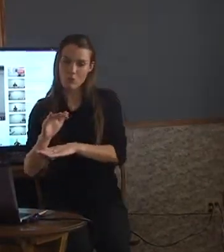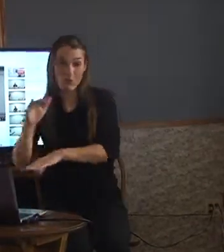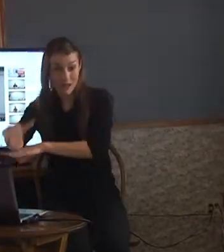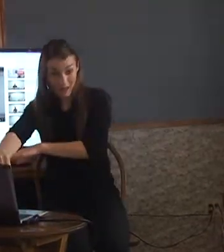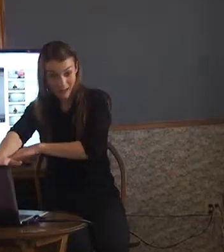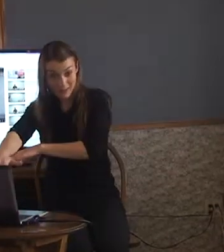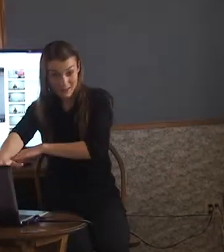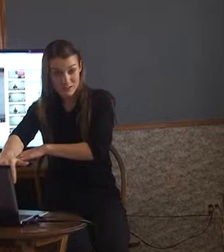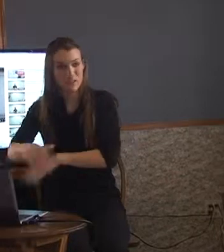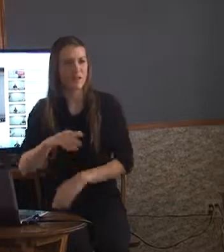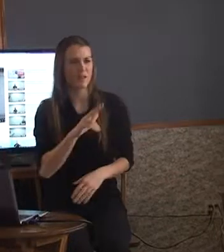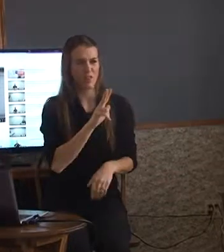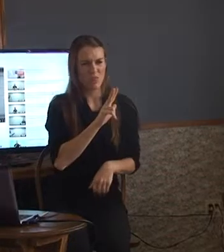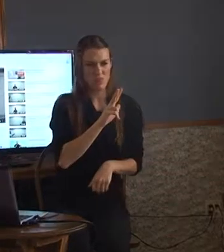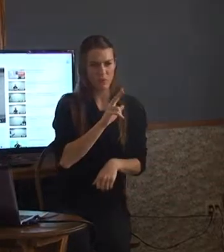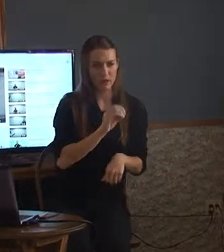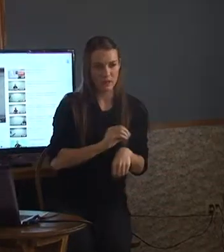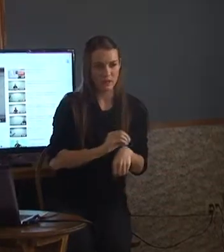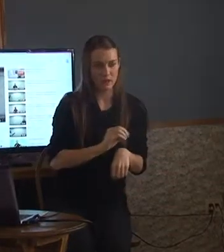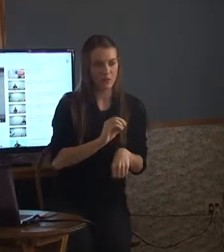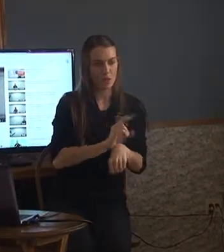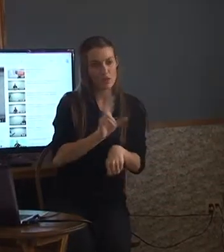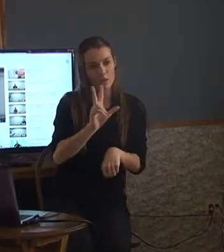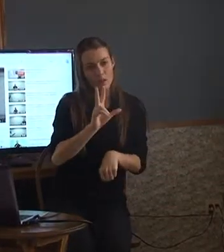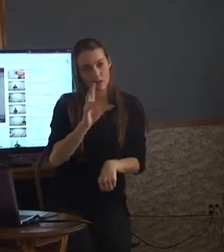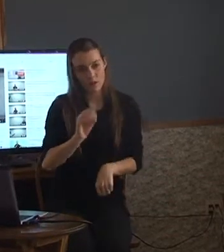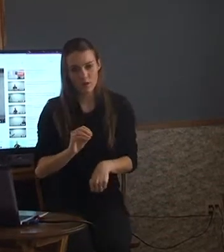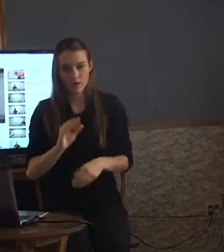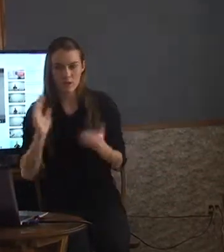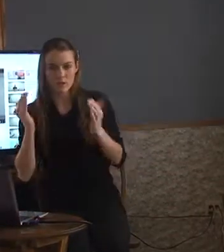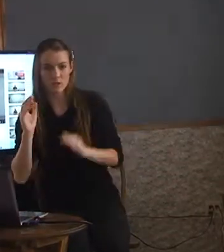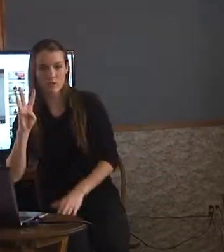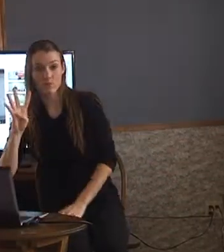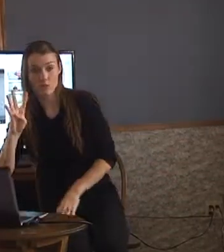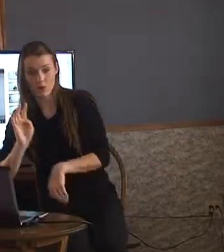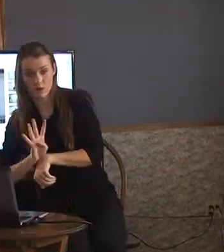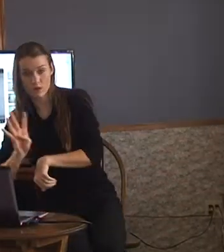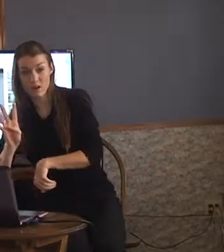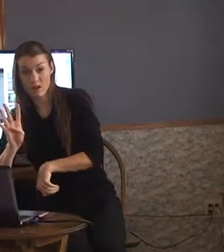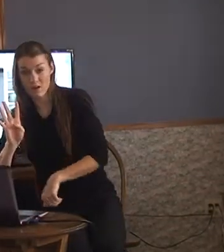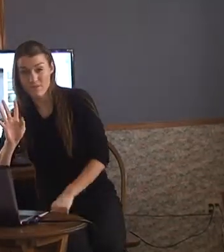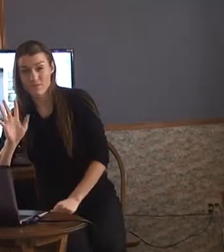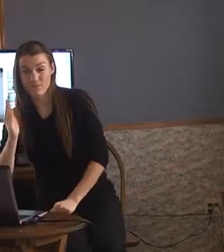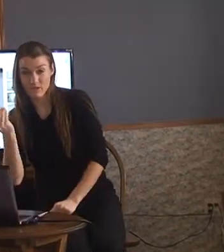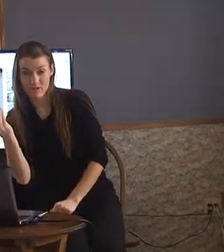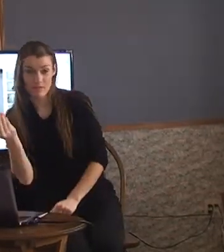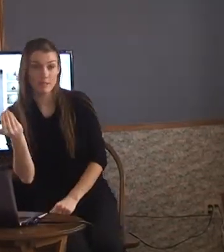4:15. The difference between those is 45 minutes. We have something that relates to. So times are very good examples. Very